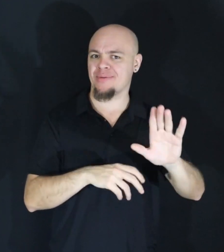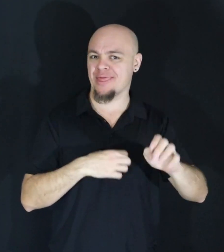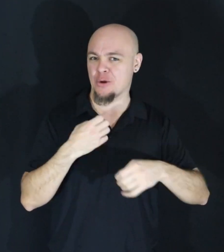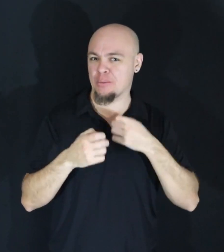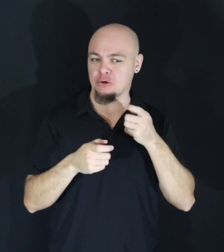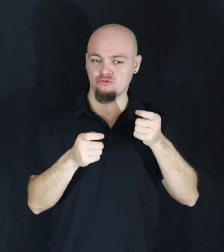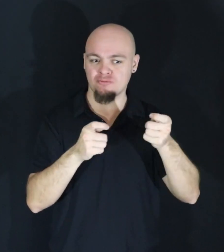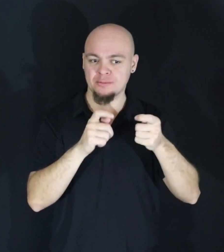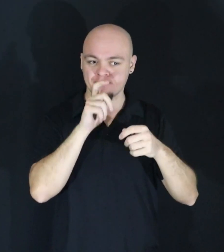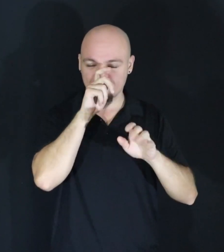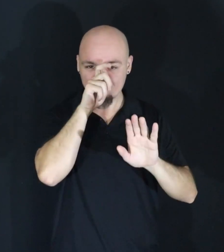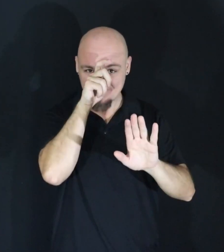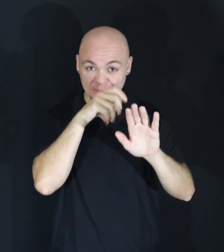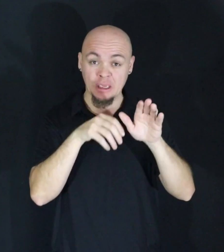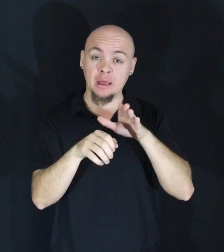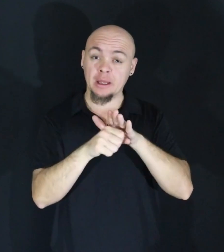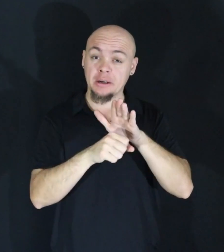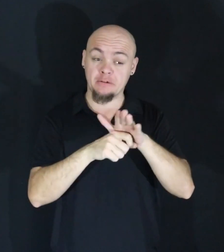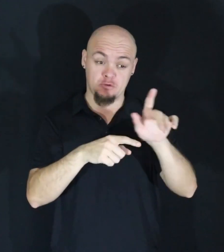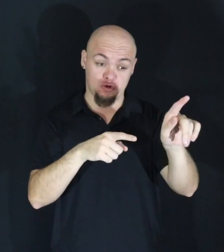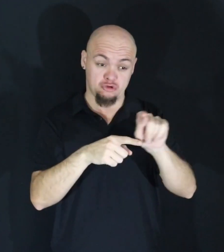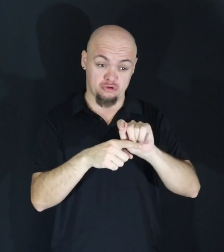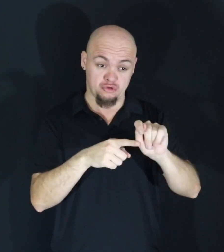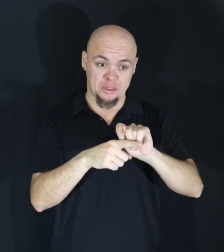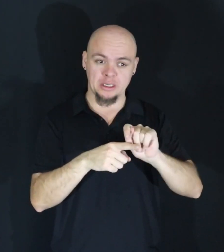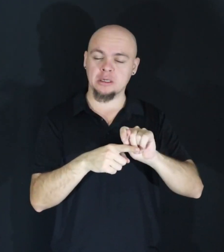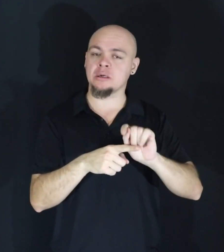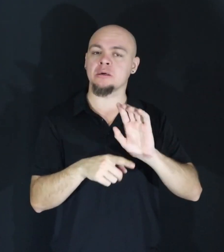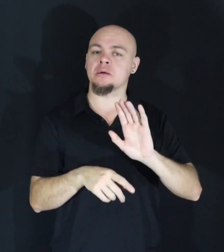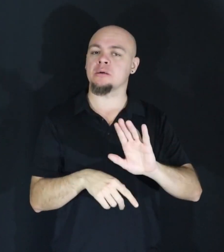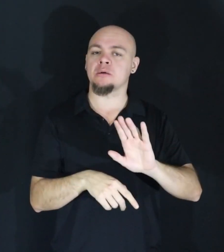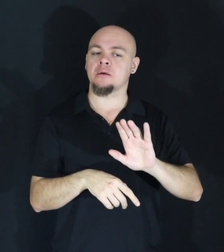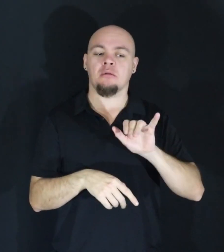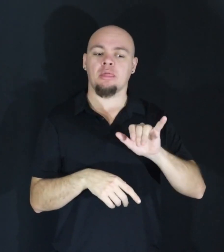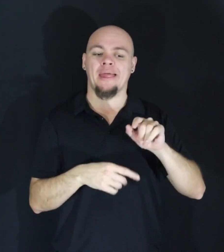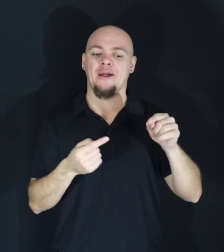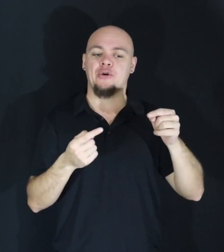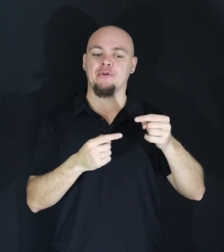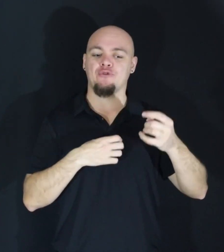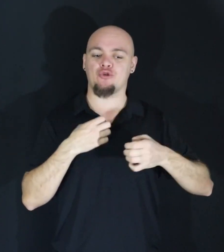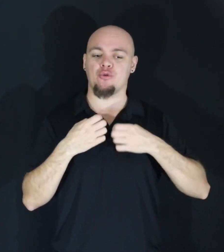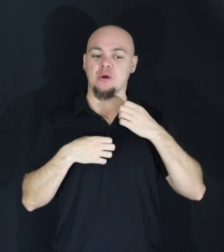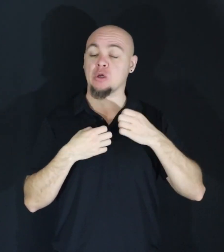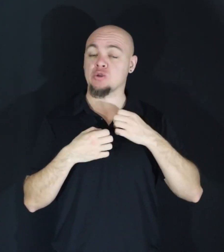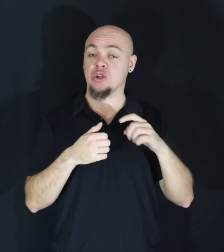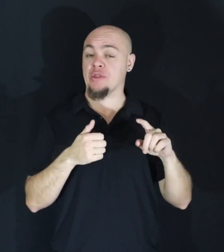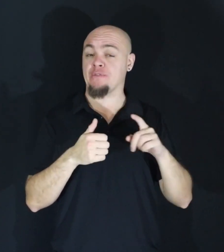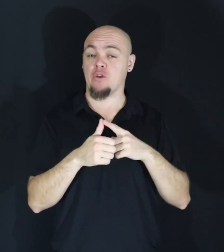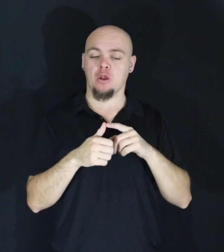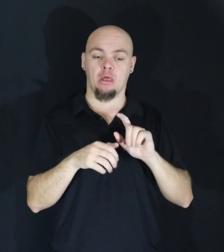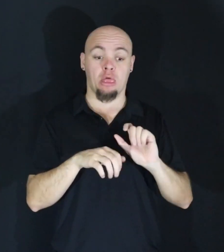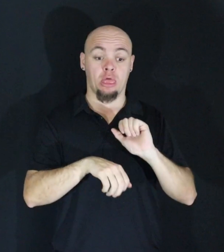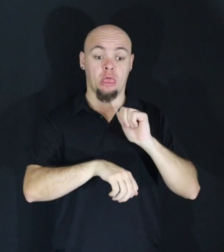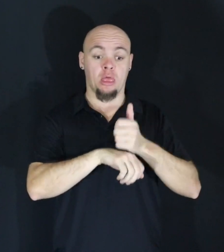but with enough training, actually stop making those harmful emotions in the first place?